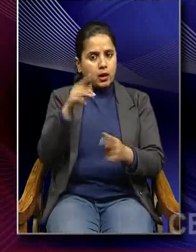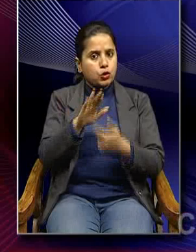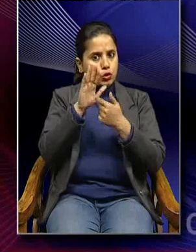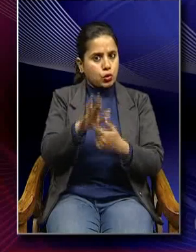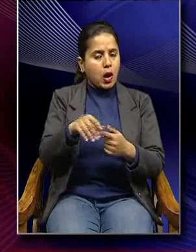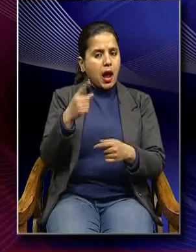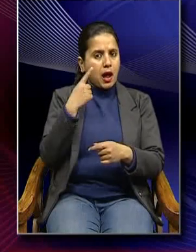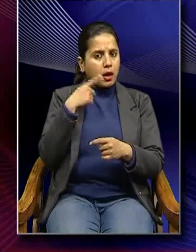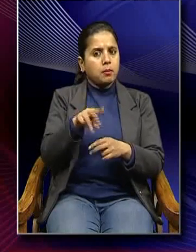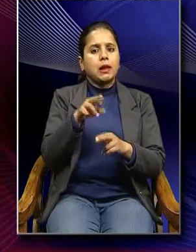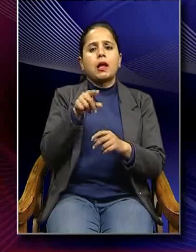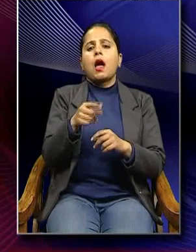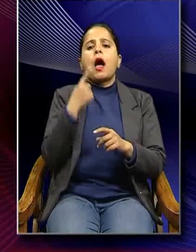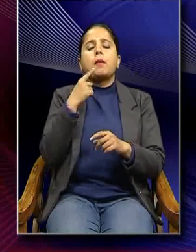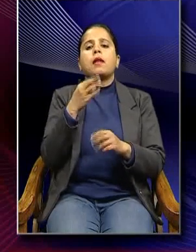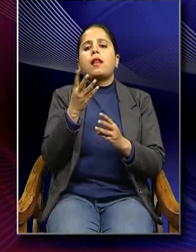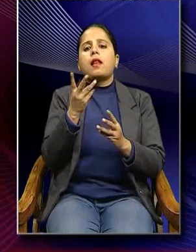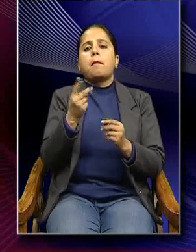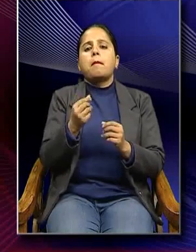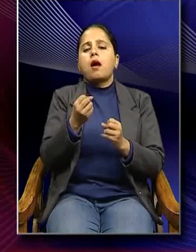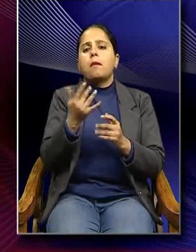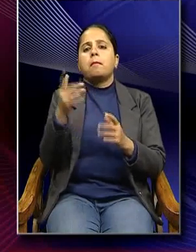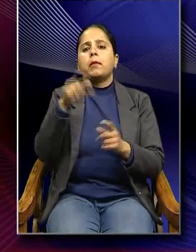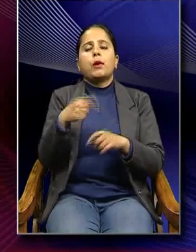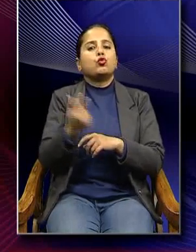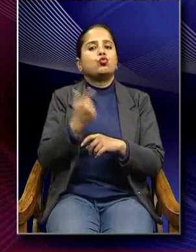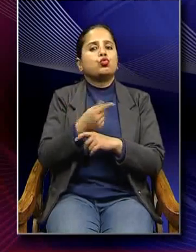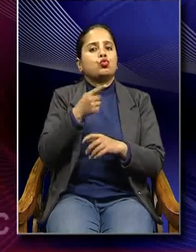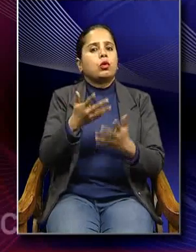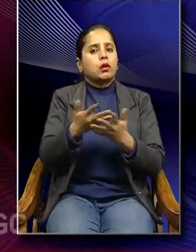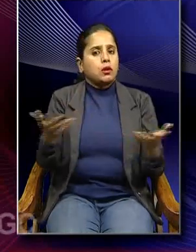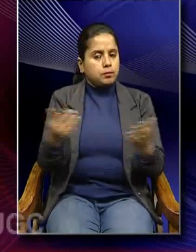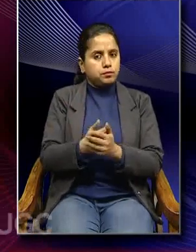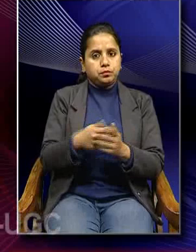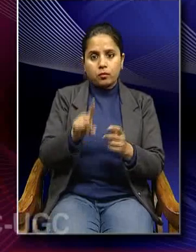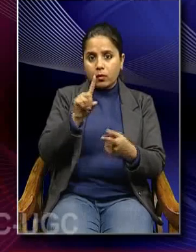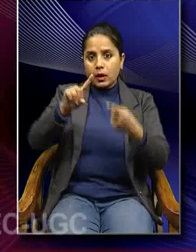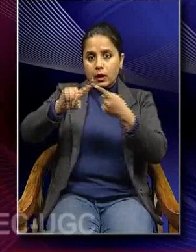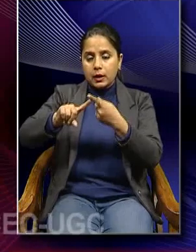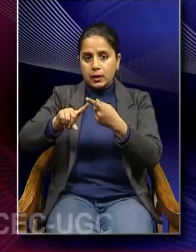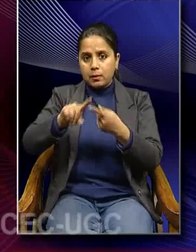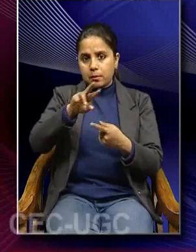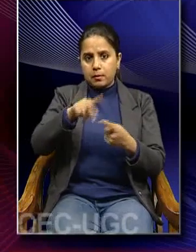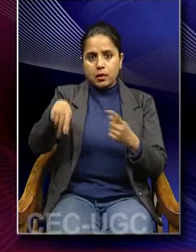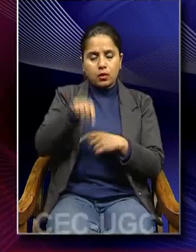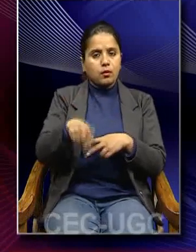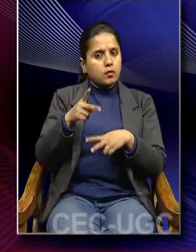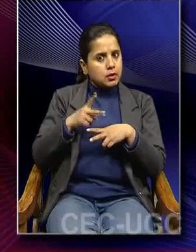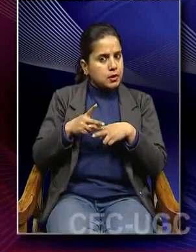ith consumption of that consumption basket of market, while E is considered as